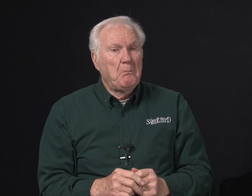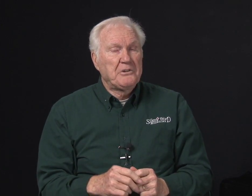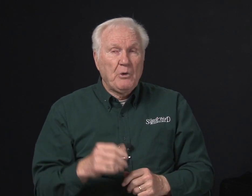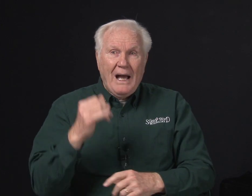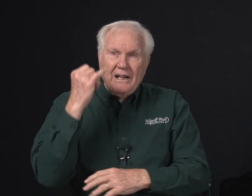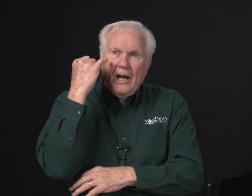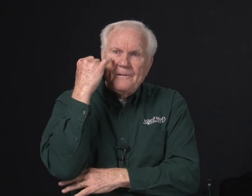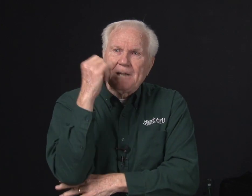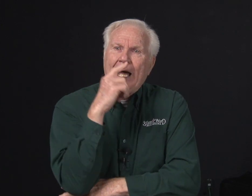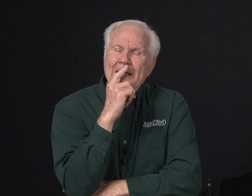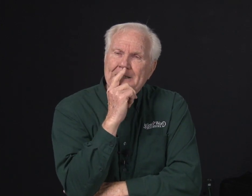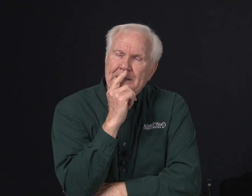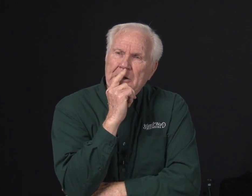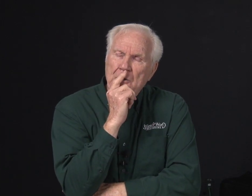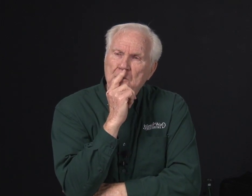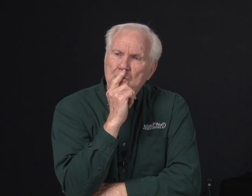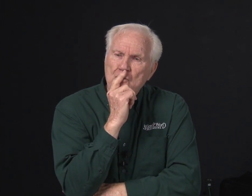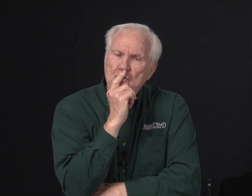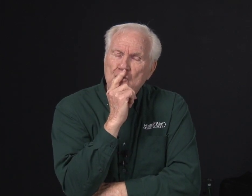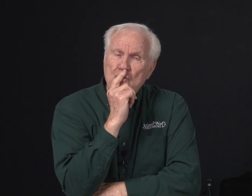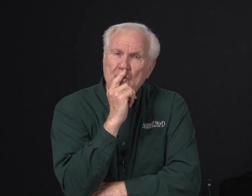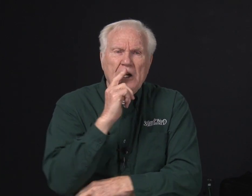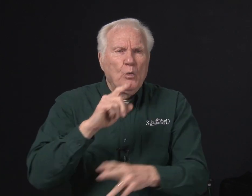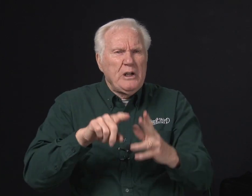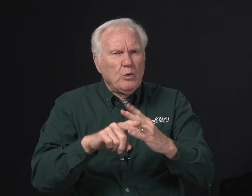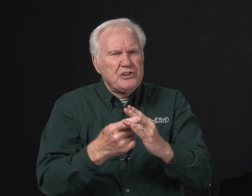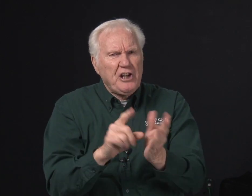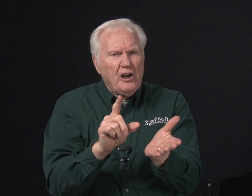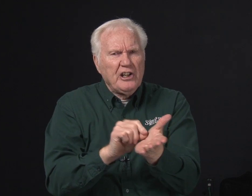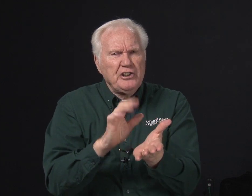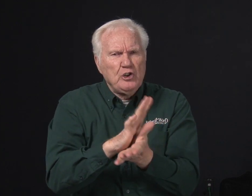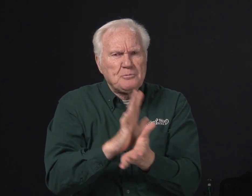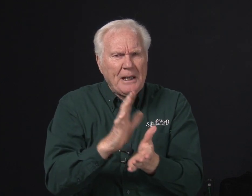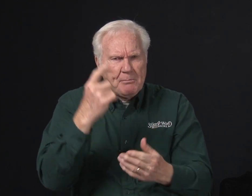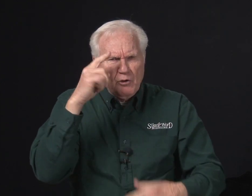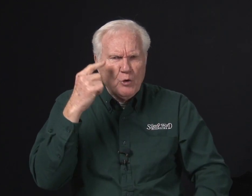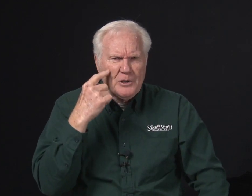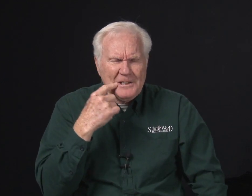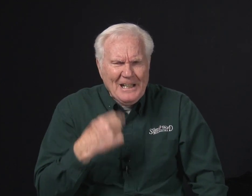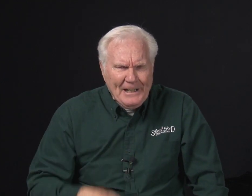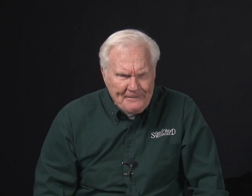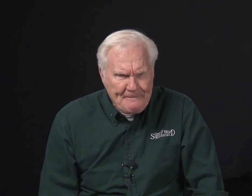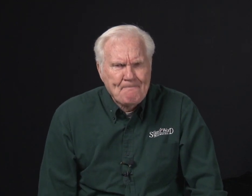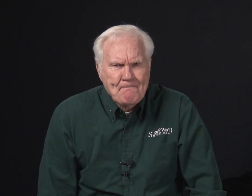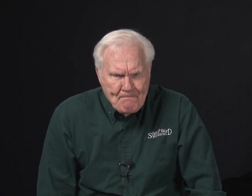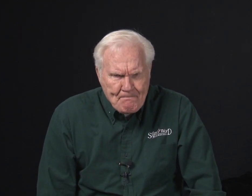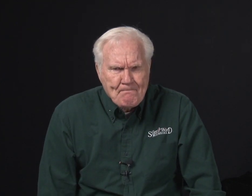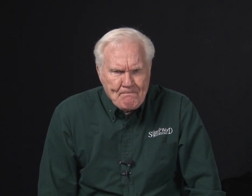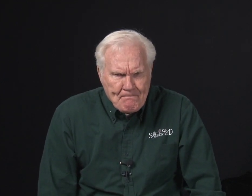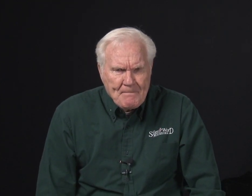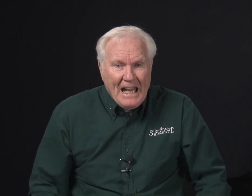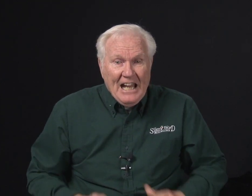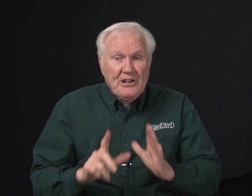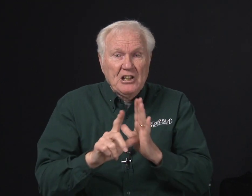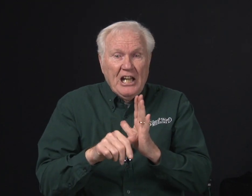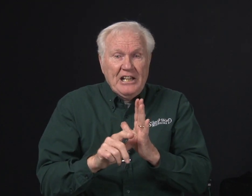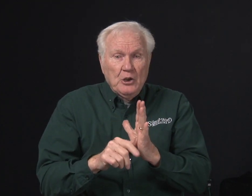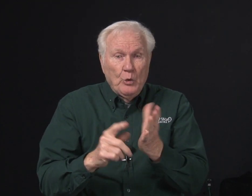So I got the idea. We will start a newspaper for the deaf. And then later we